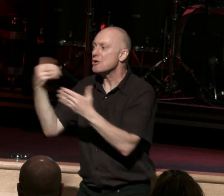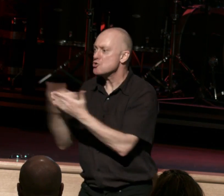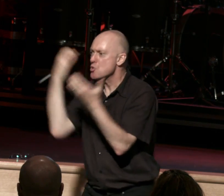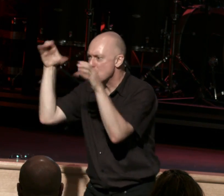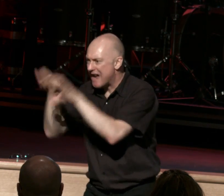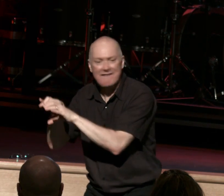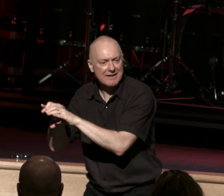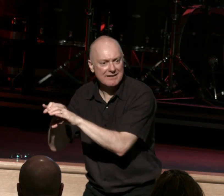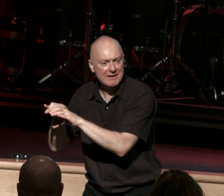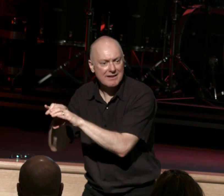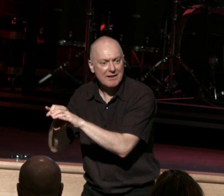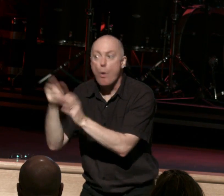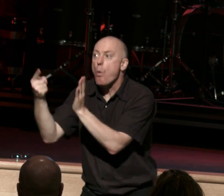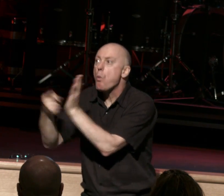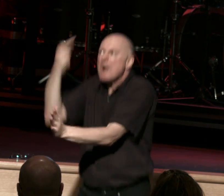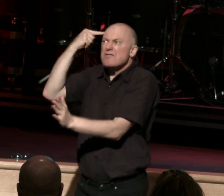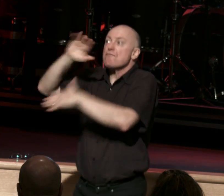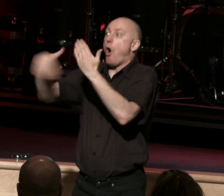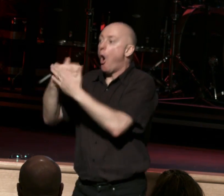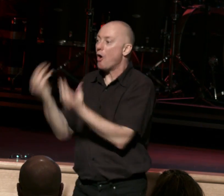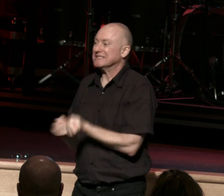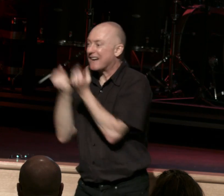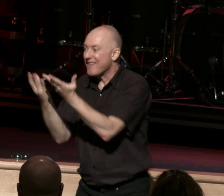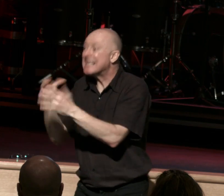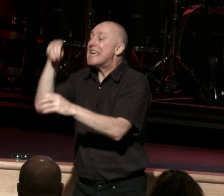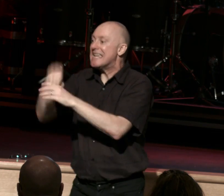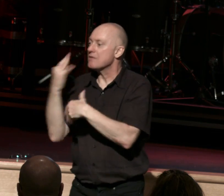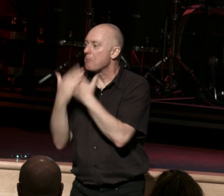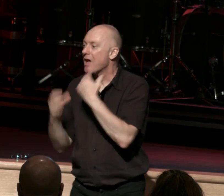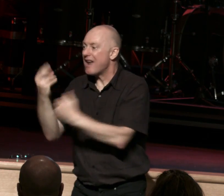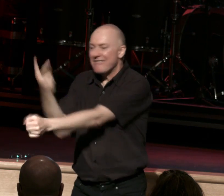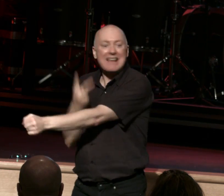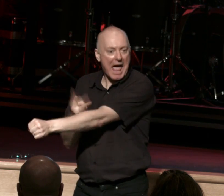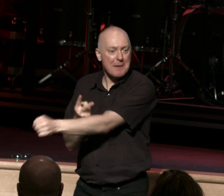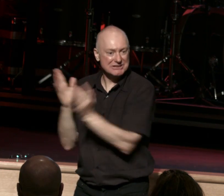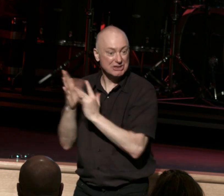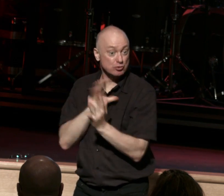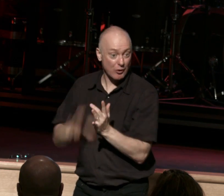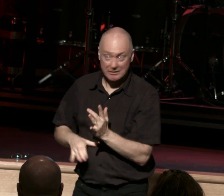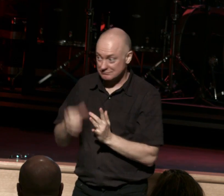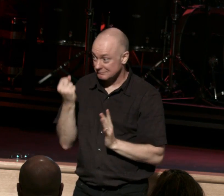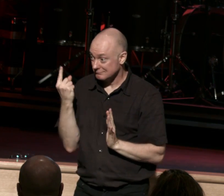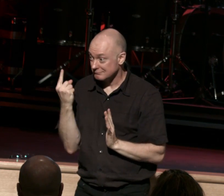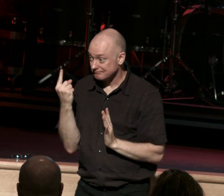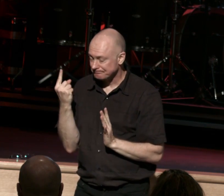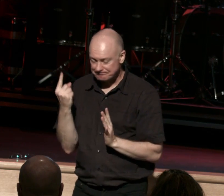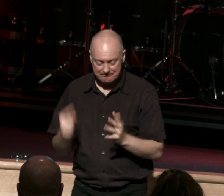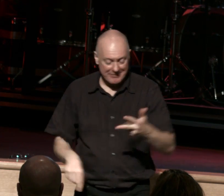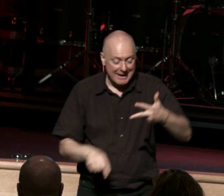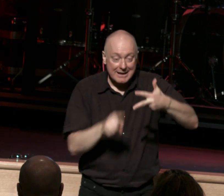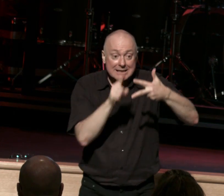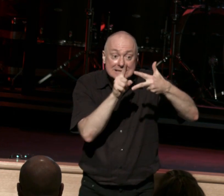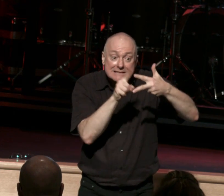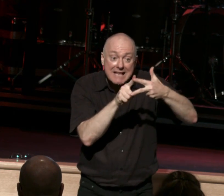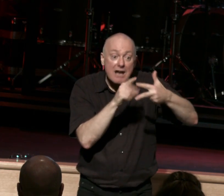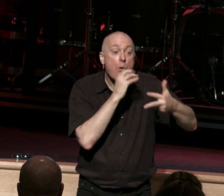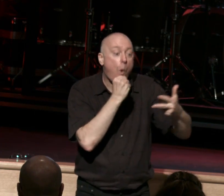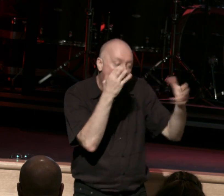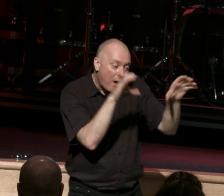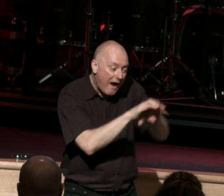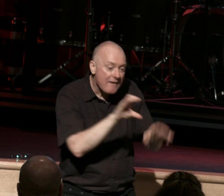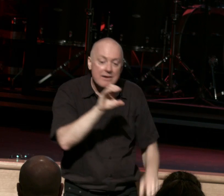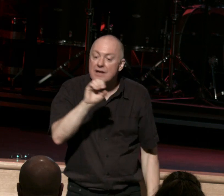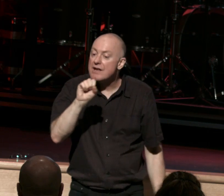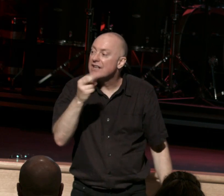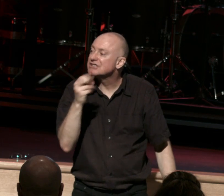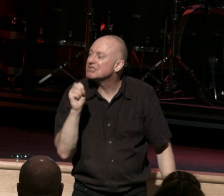come in the new covenant and the once-for-all sacrifice found in the blood of the Lamb, Jesus Christ. Secondly, the old